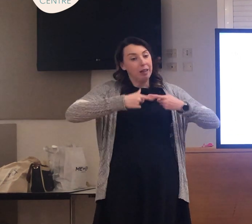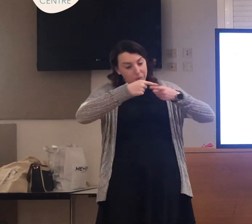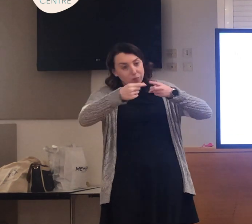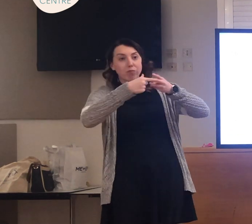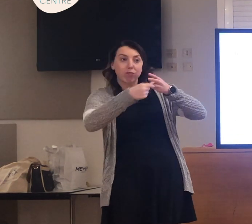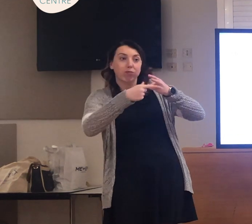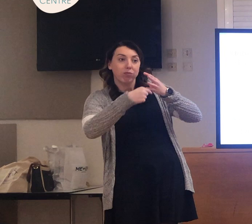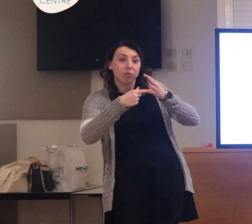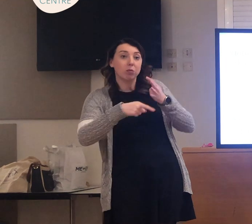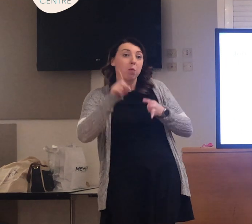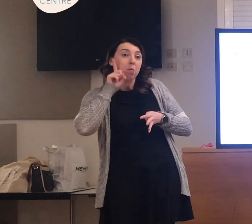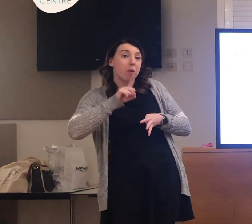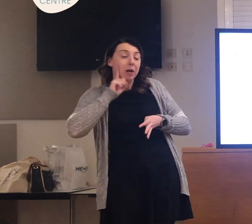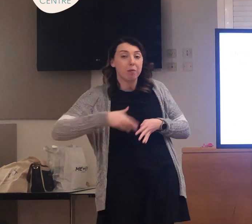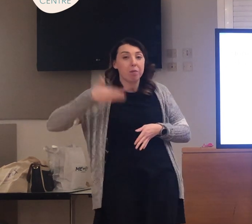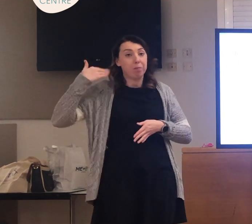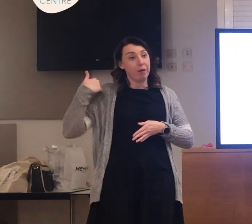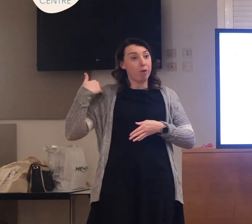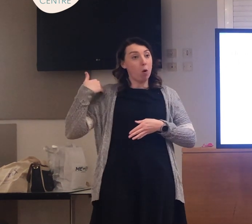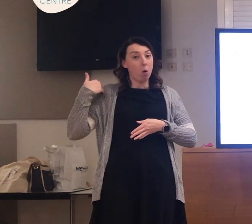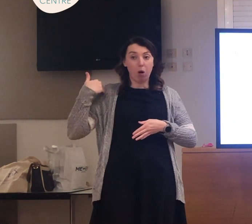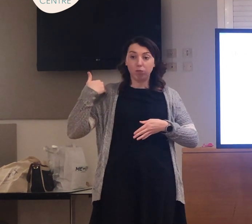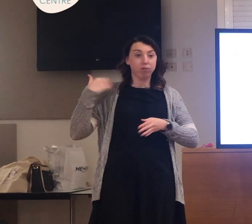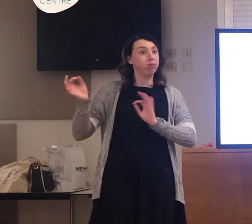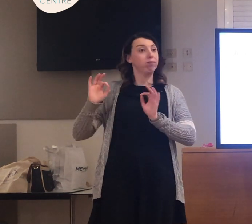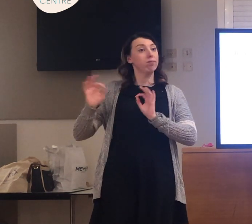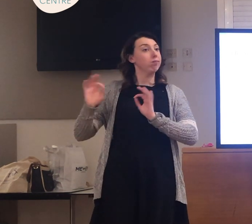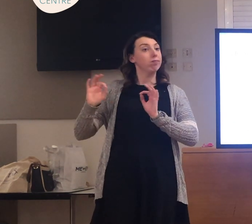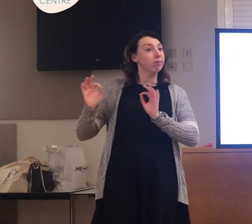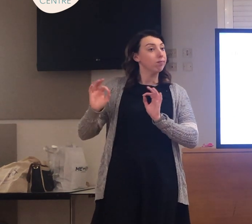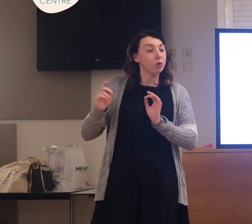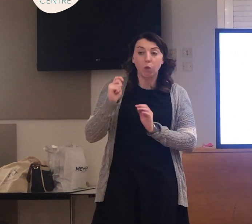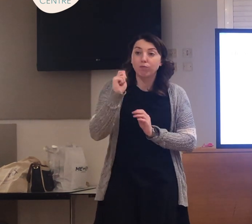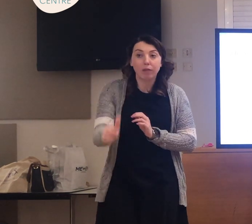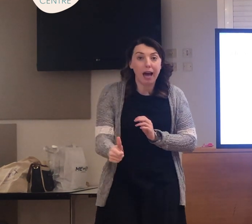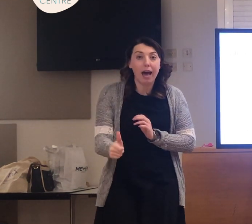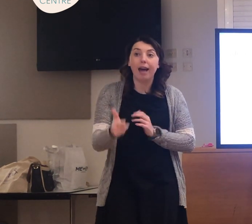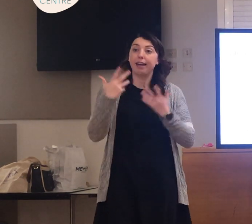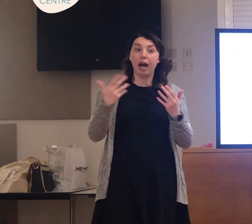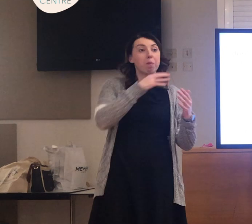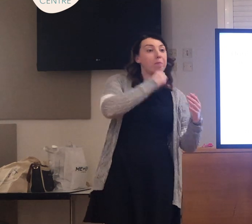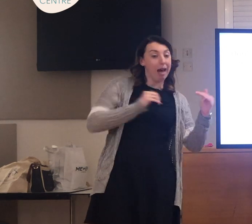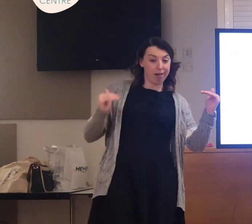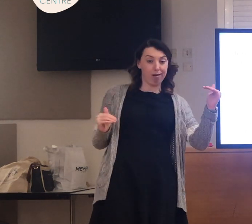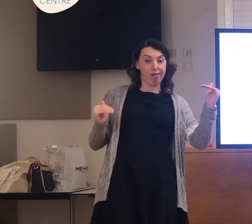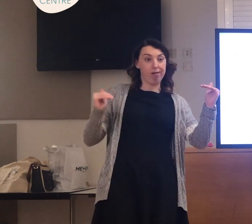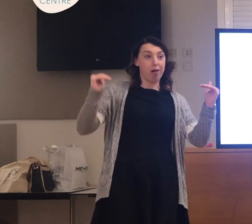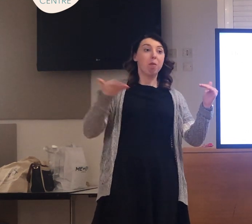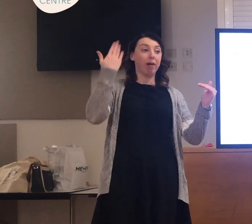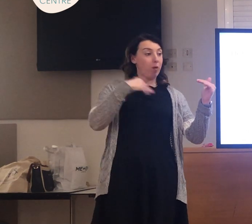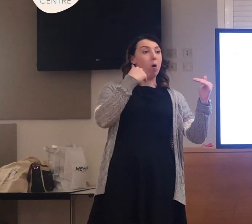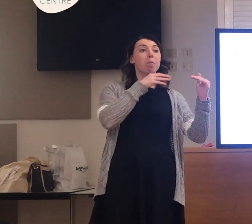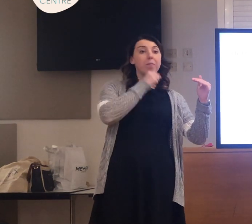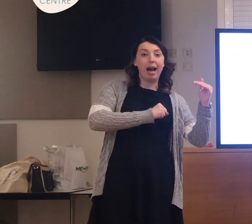diseases that women were previously protected against increase to the same level as a man's, particularly